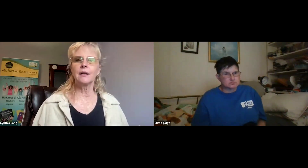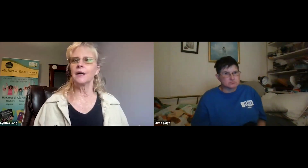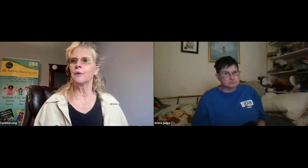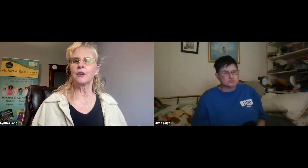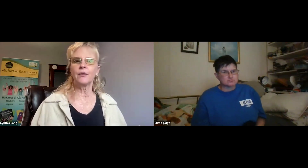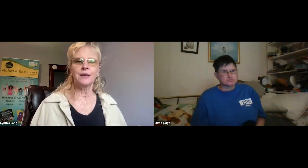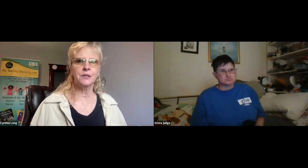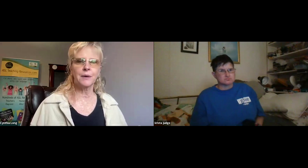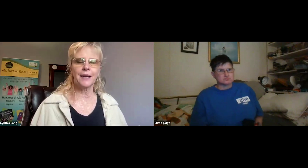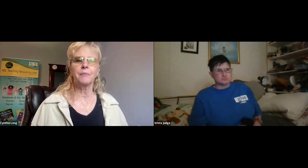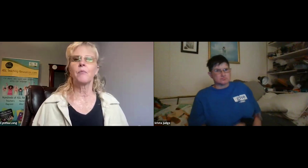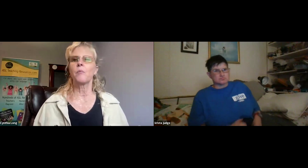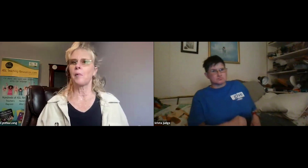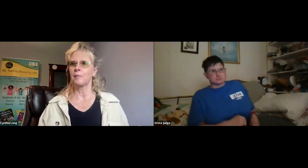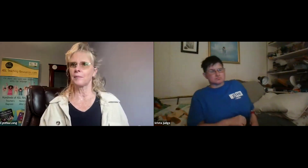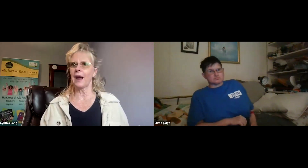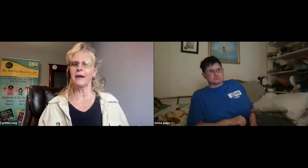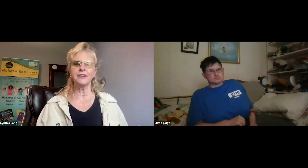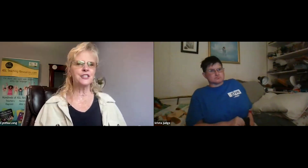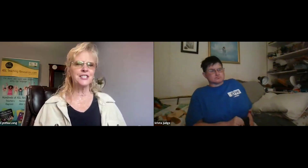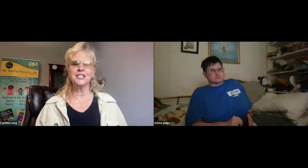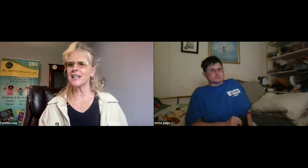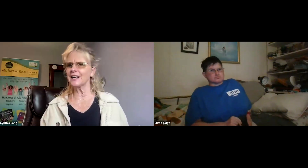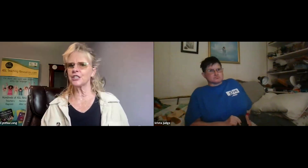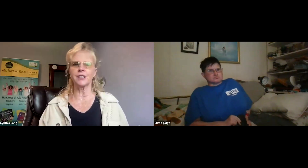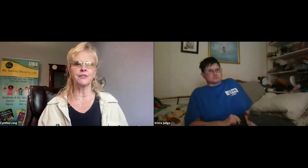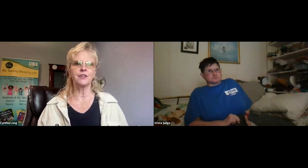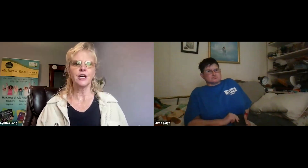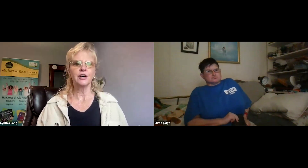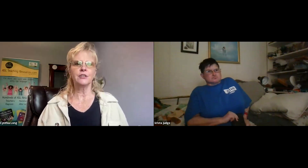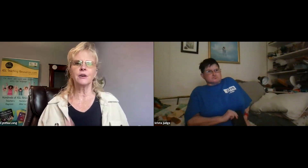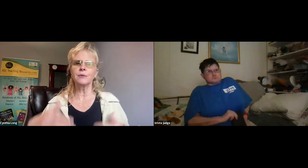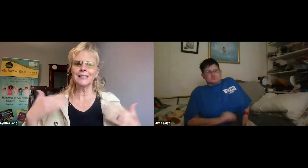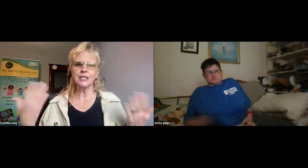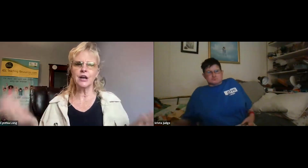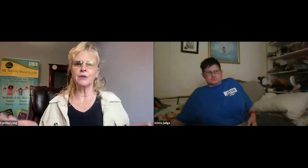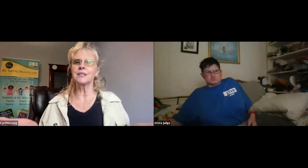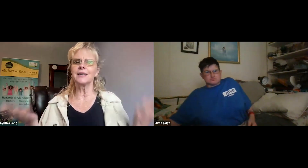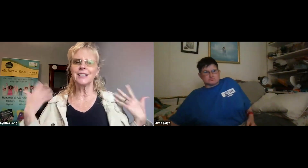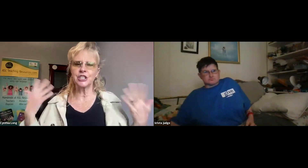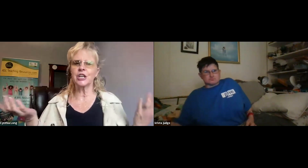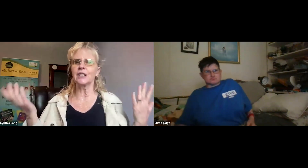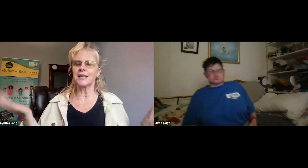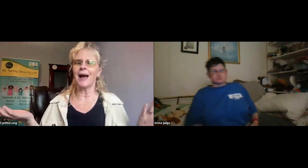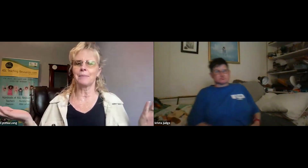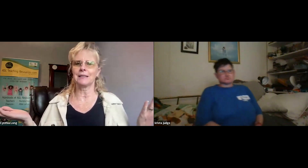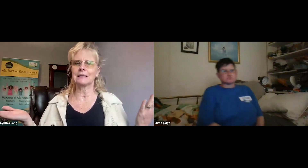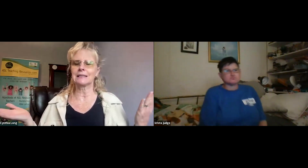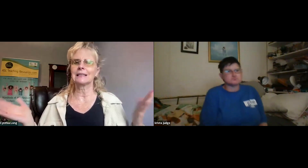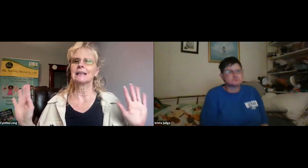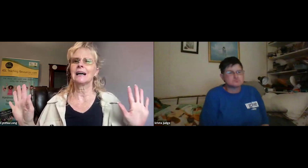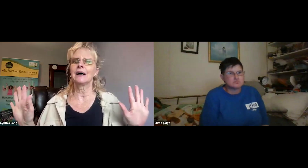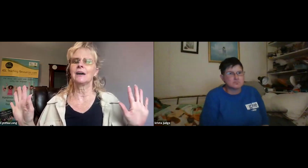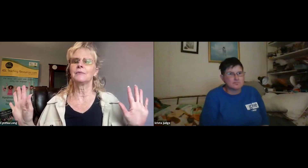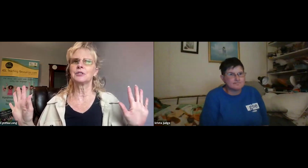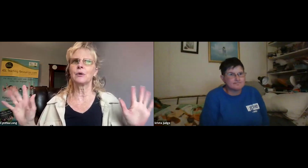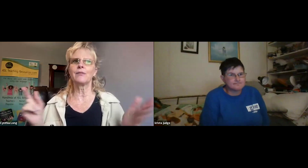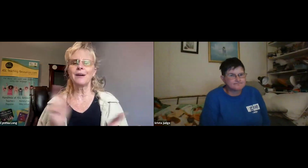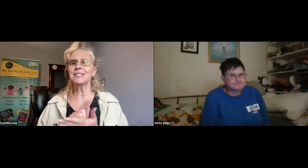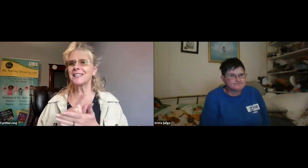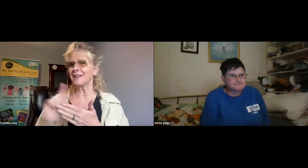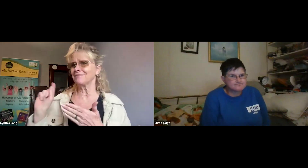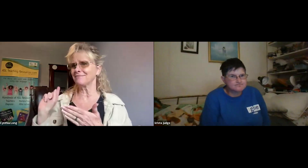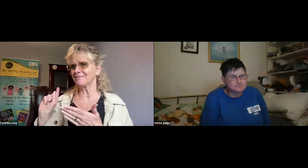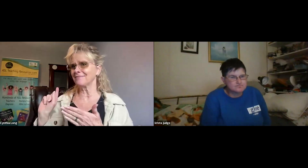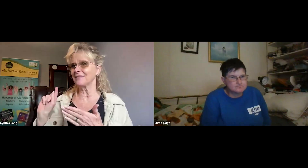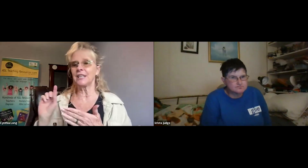So it would go this way. Okay, it's just a slight shift. You don't really notice it, it just happens. So